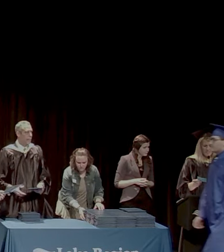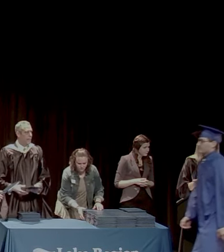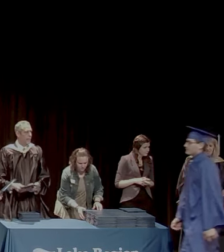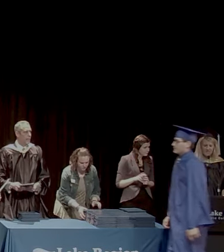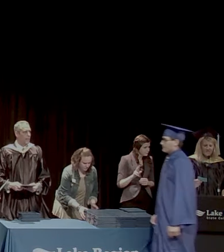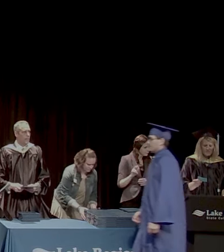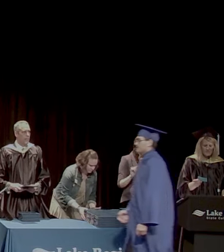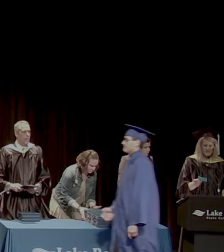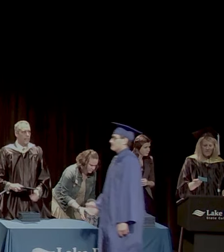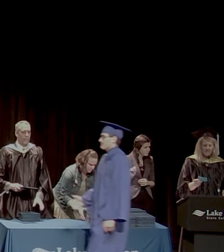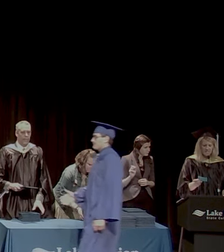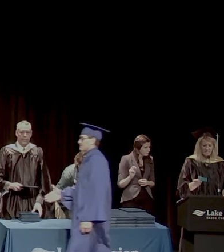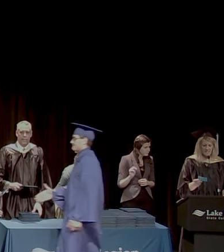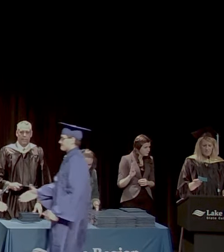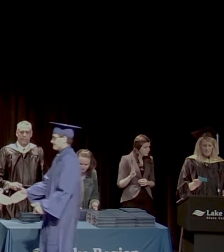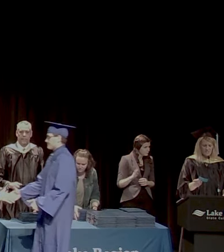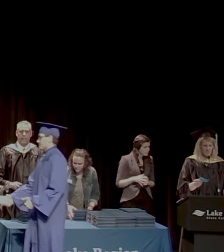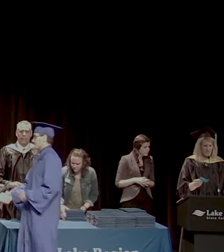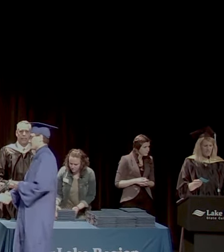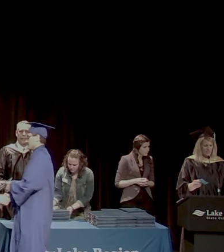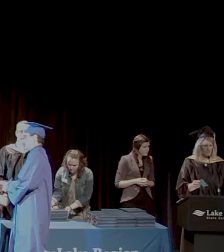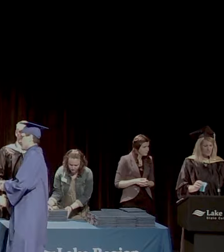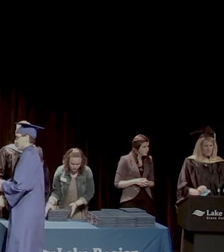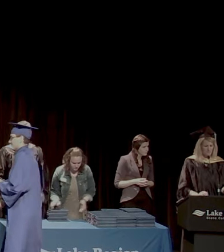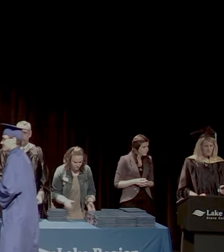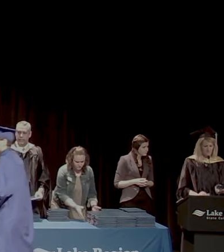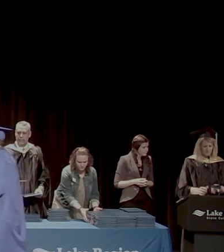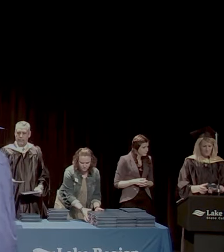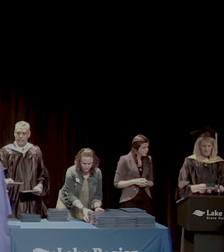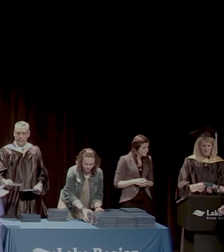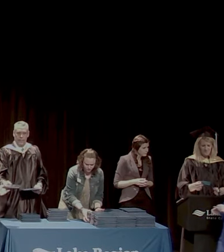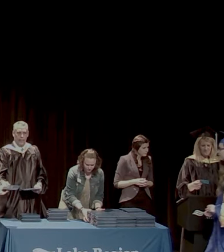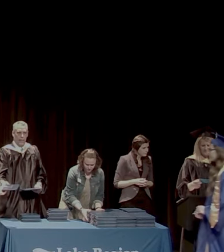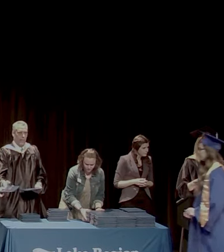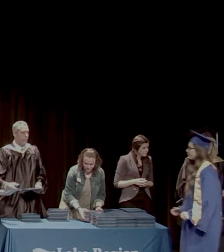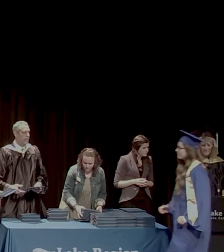Rylan Briss, Associate in Applied Science, Precision Agriculture.